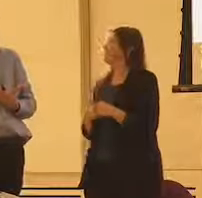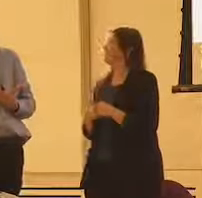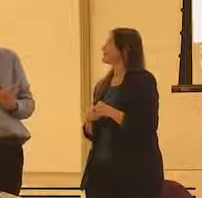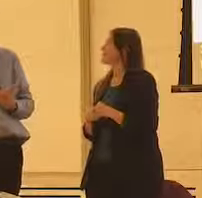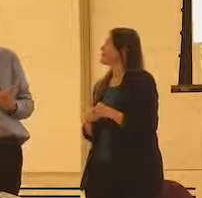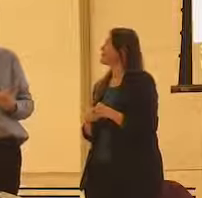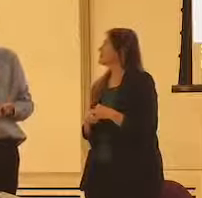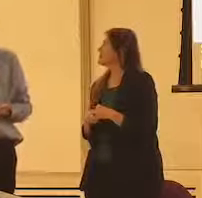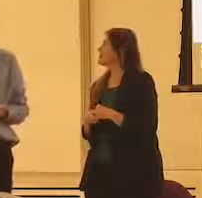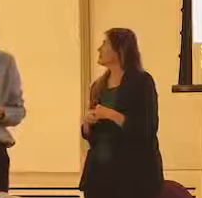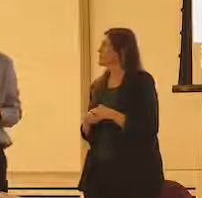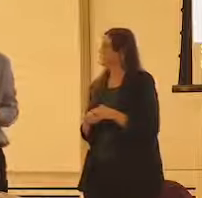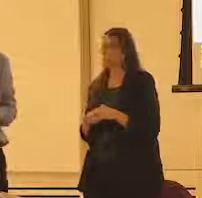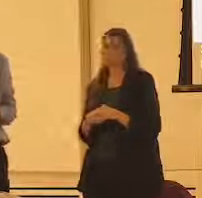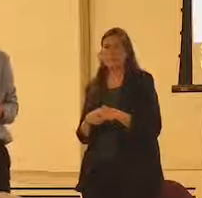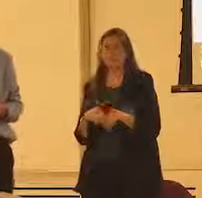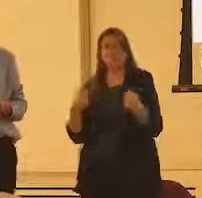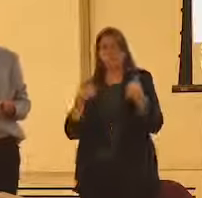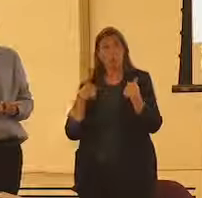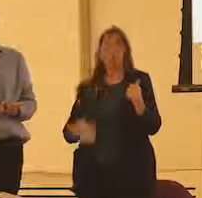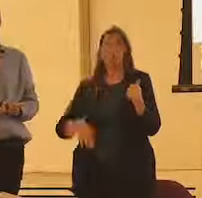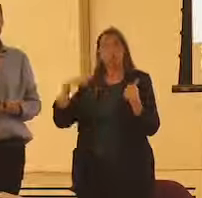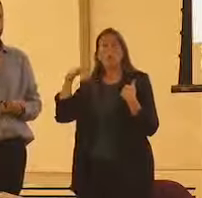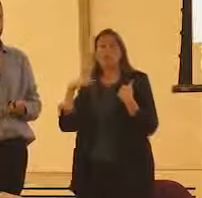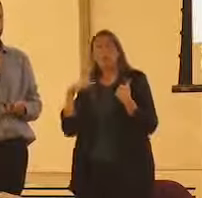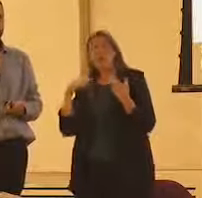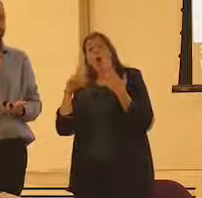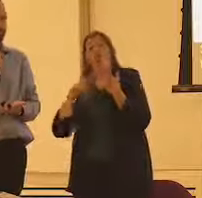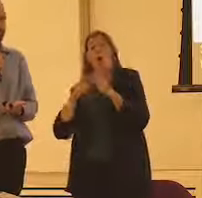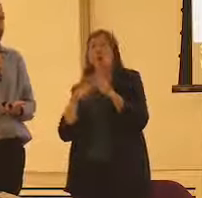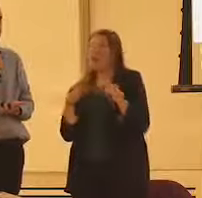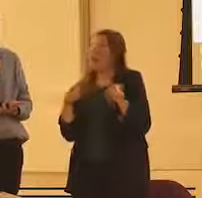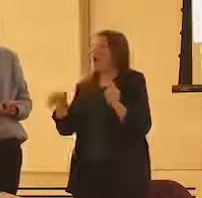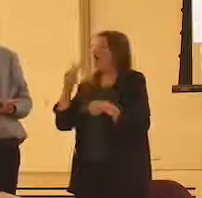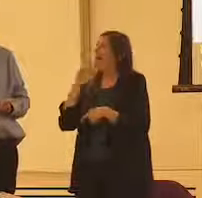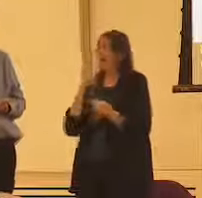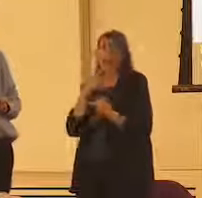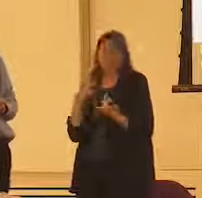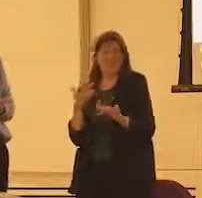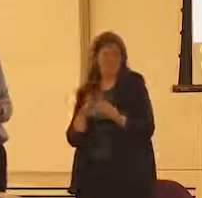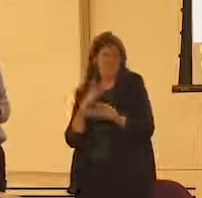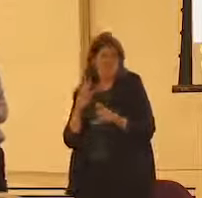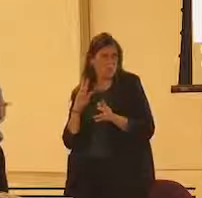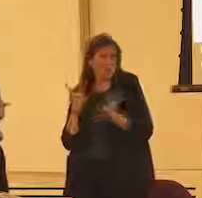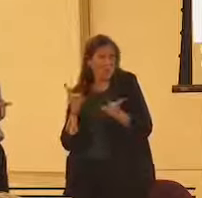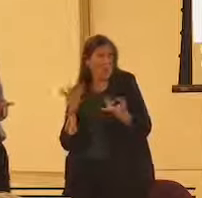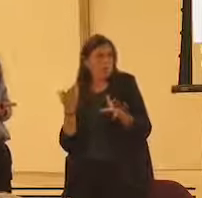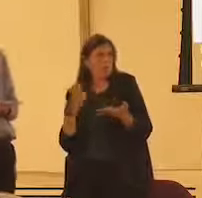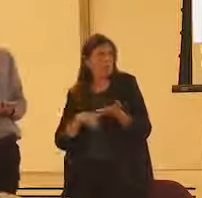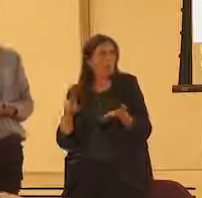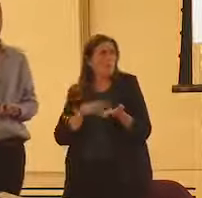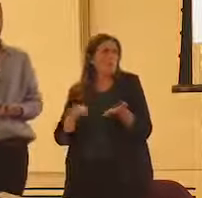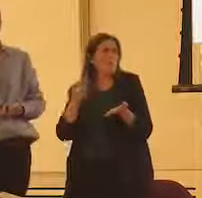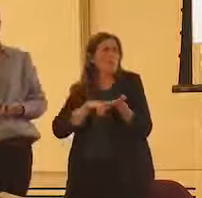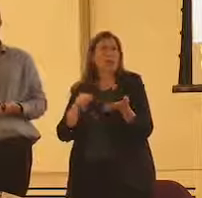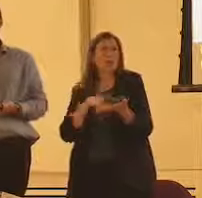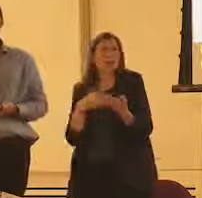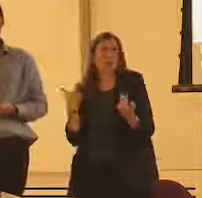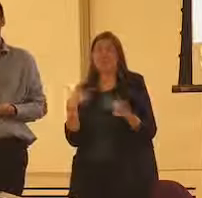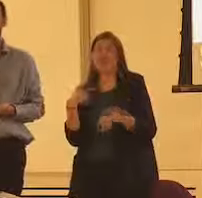it was incredibly normal for me growing up with deaf people. I think I was about 8 or 9 when I suddenly realised that other people's parents could